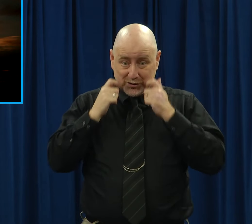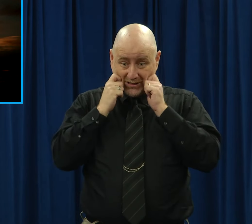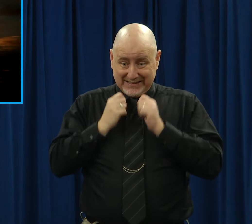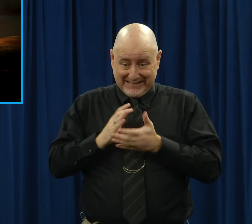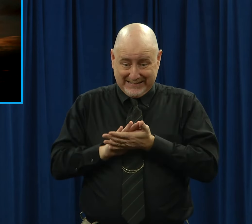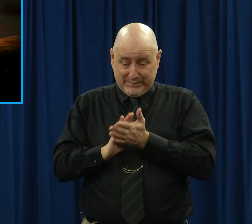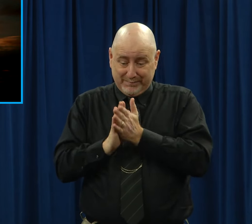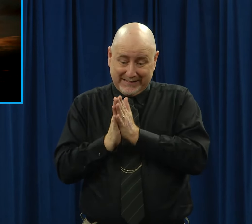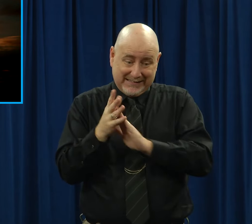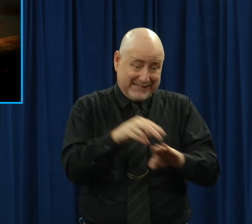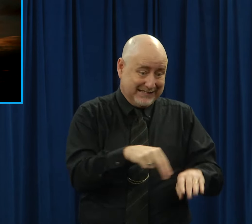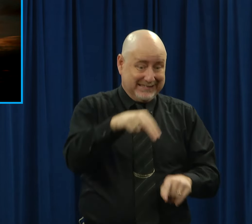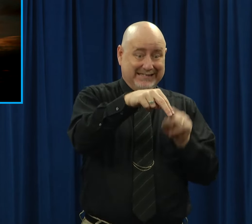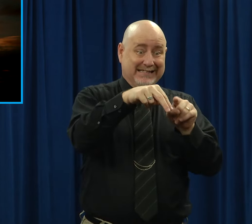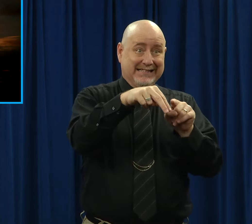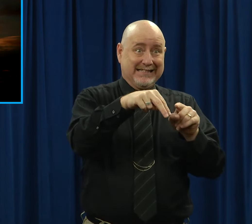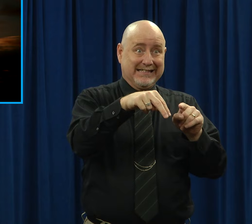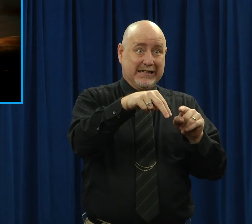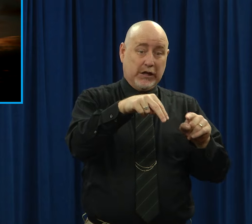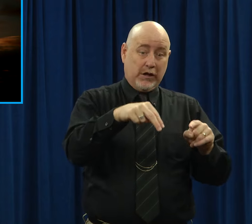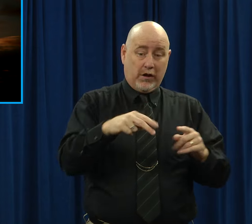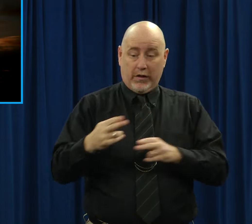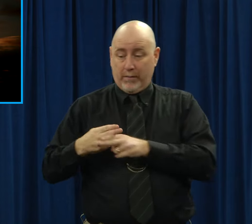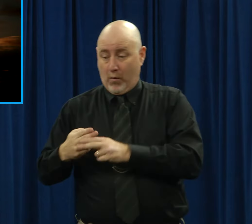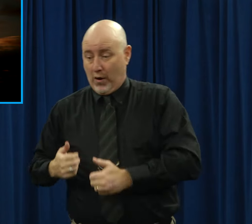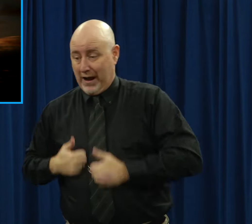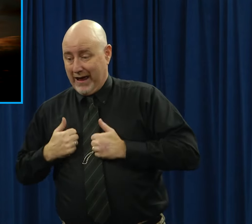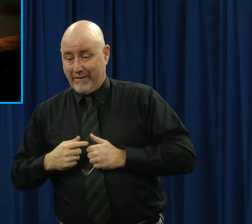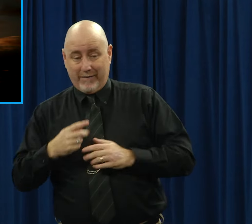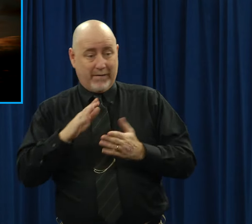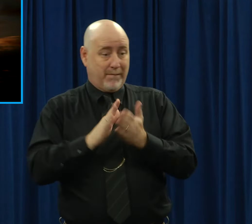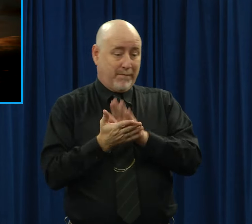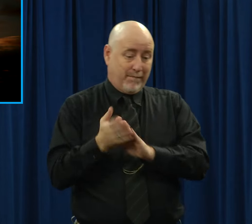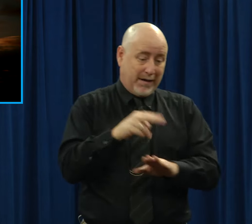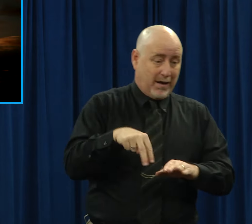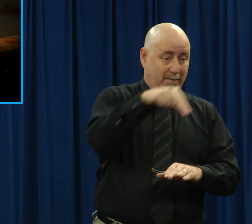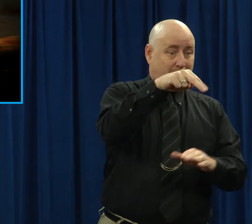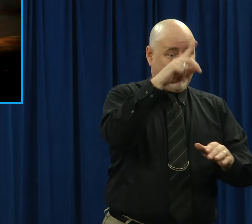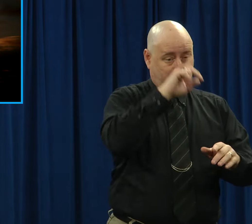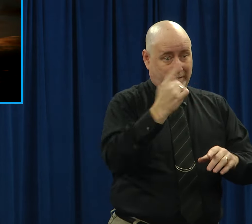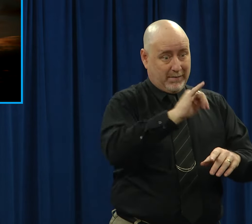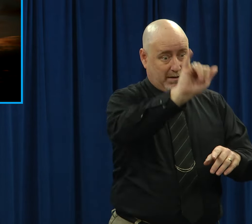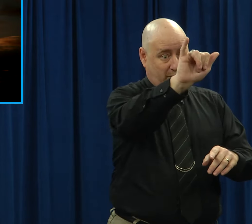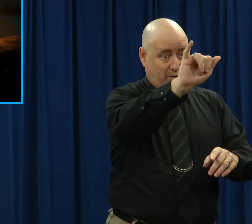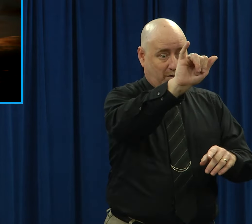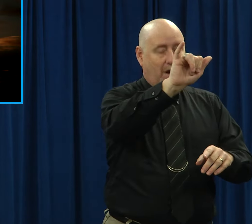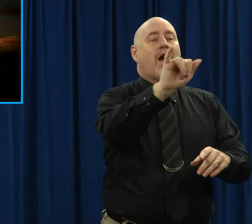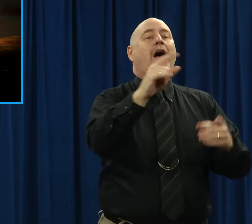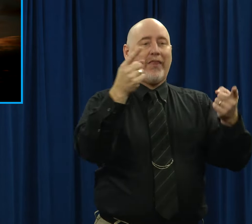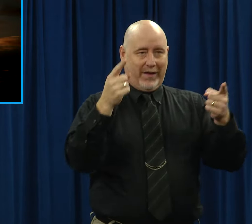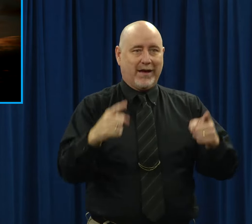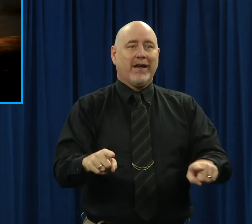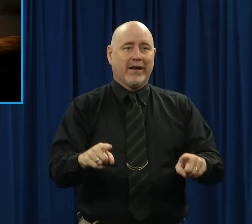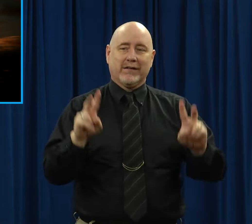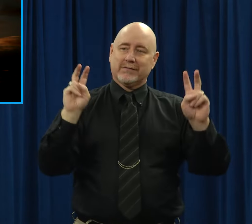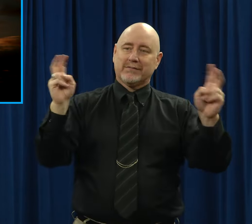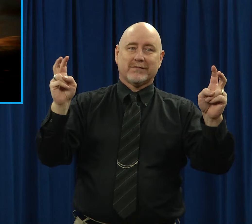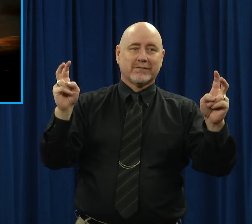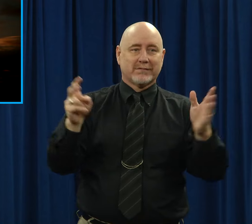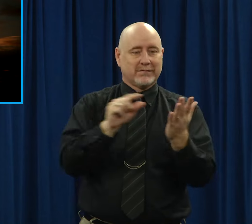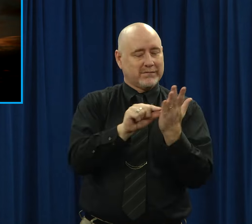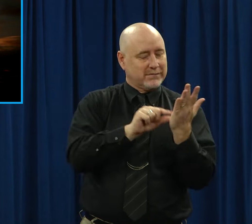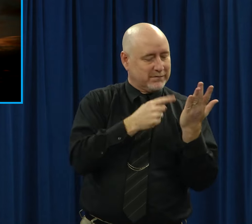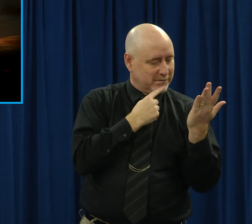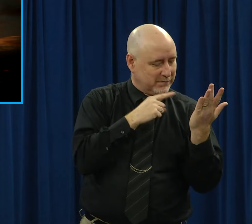this corruptible has put on incorruption, and this mortal has put on immortality, then shall be brought to pass